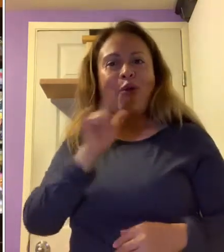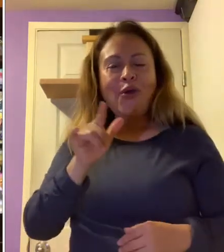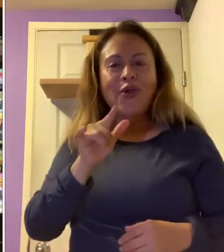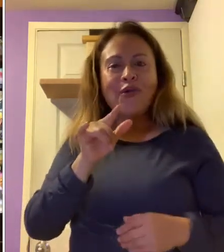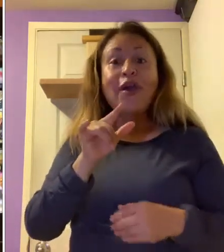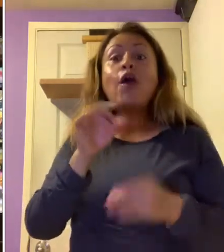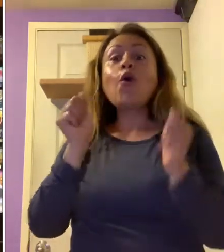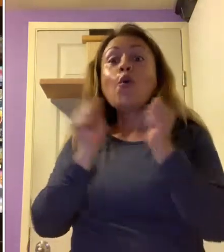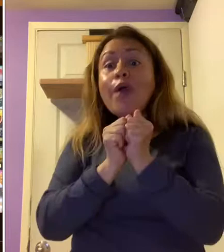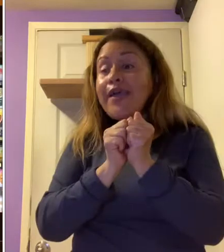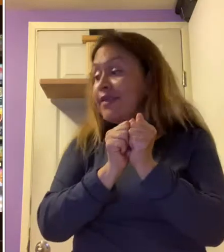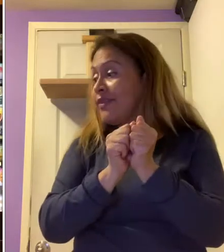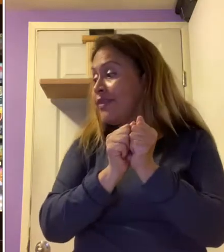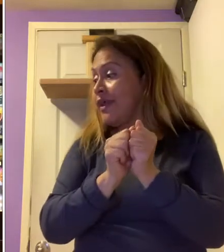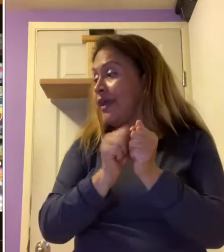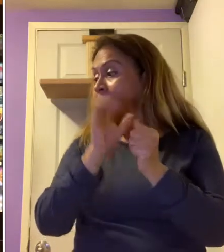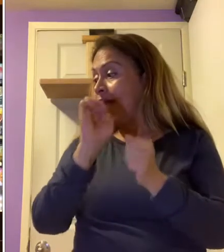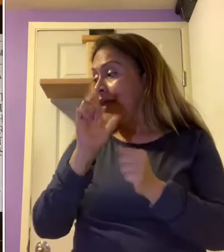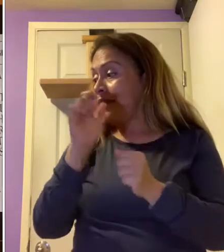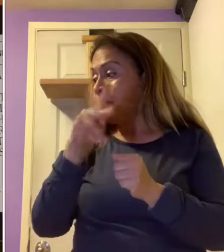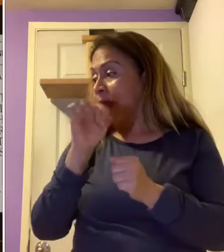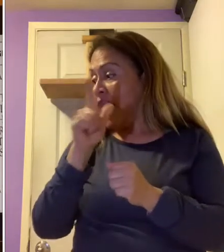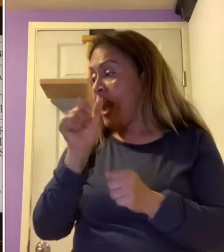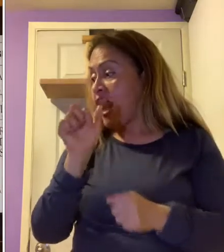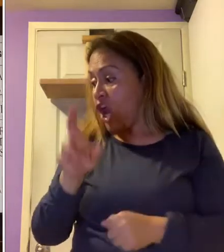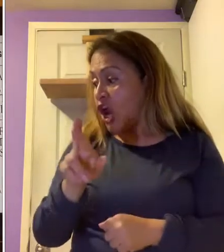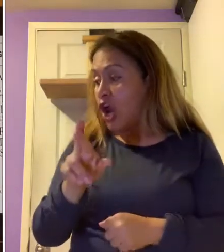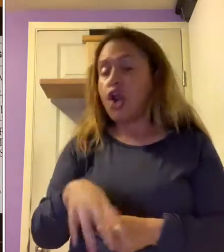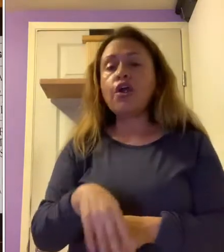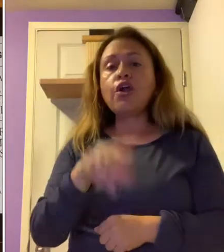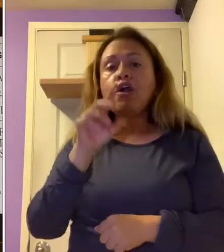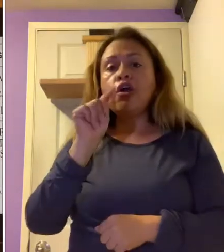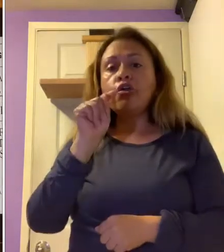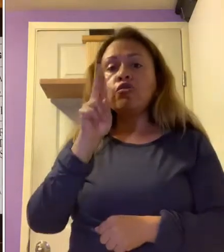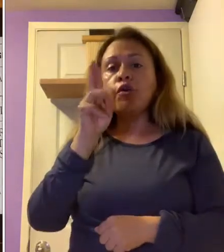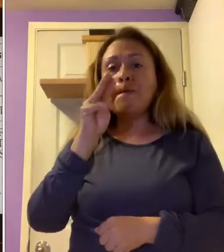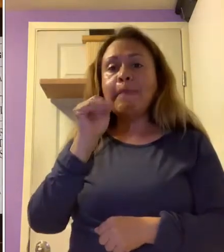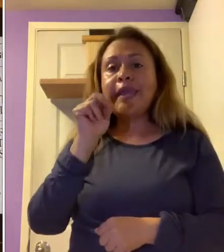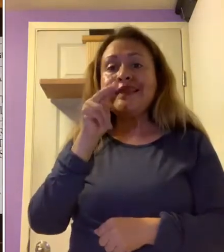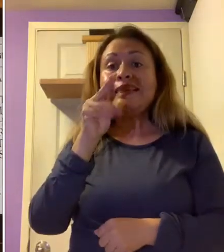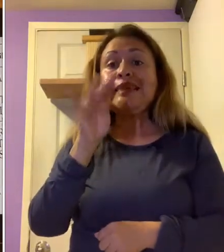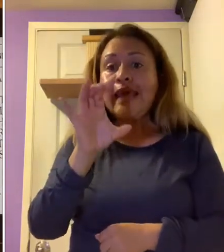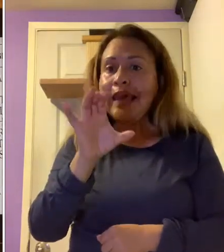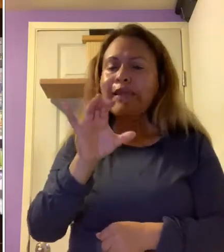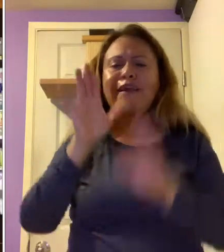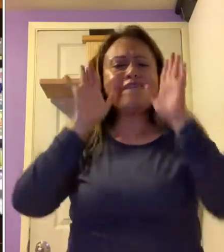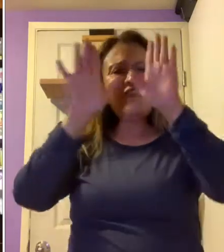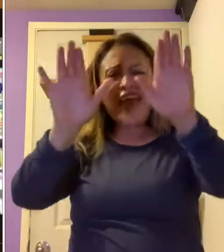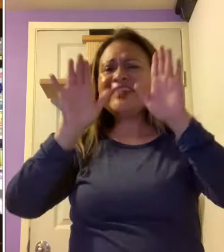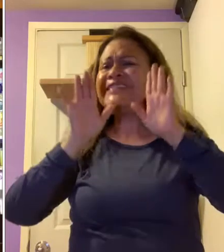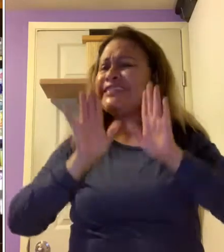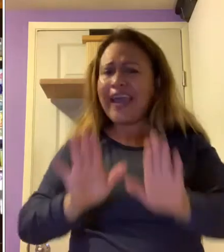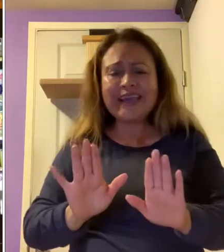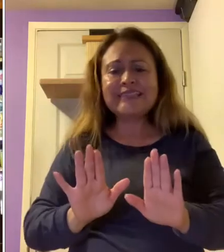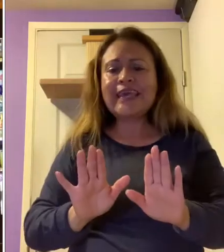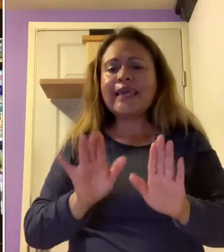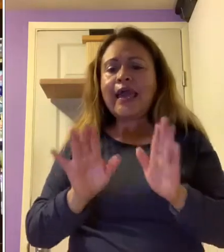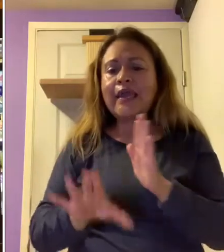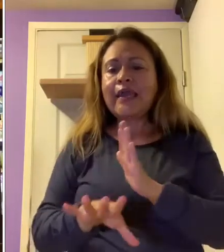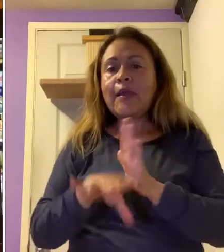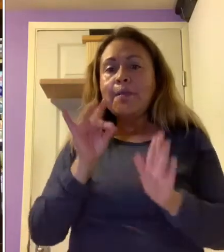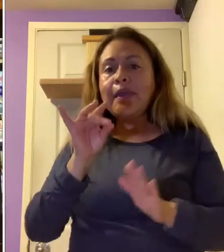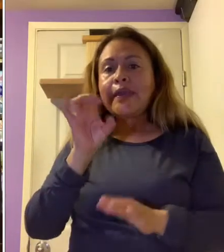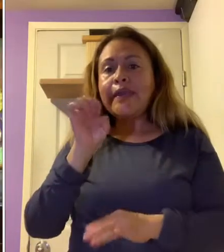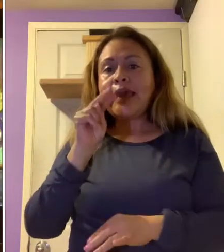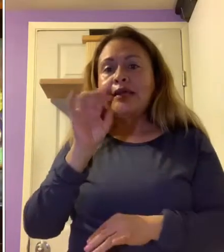When you add the expeller pressed to that, it's fantastic. Spices, turmeric, fantastic. I can pick up like any one of these.